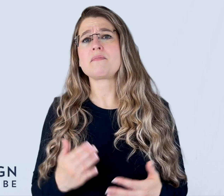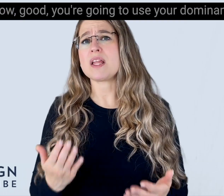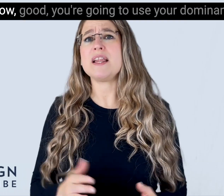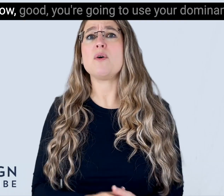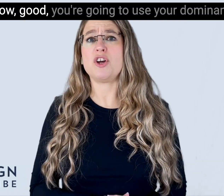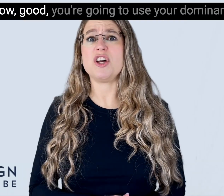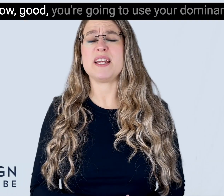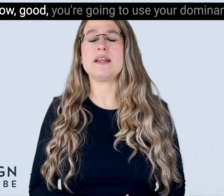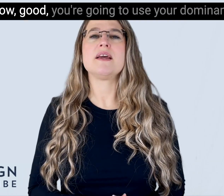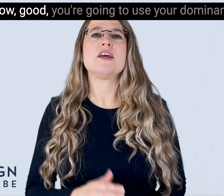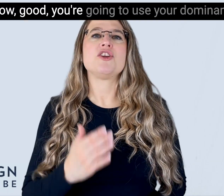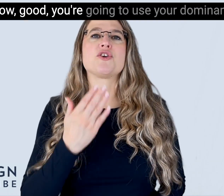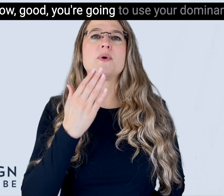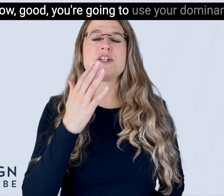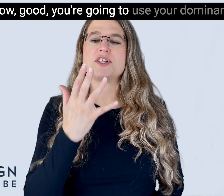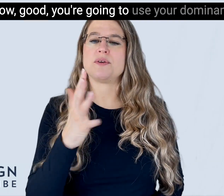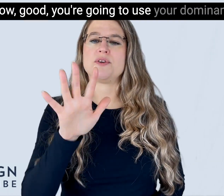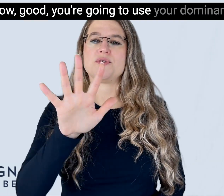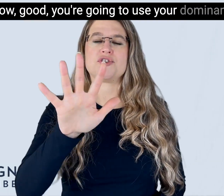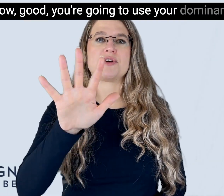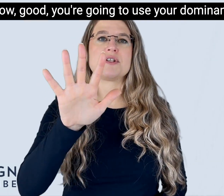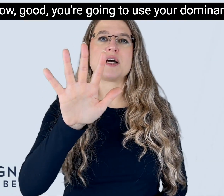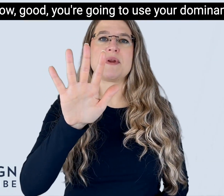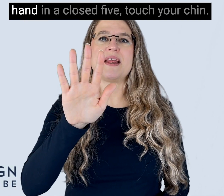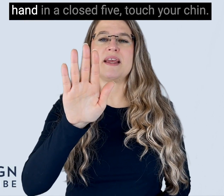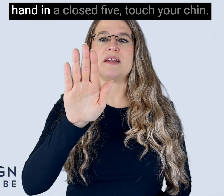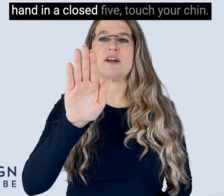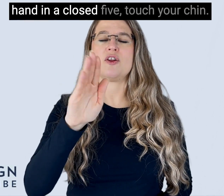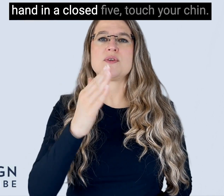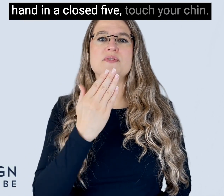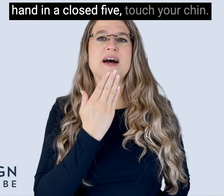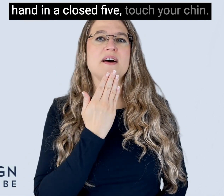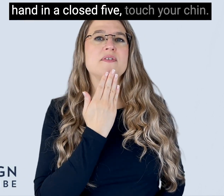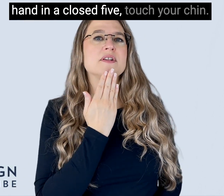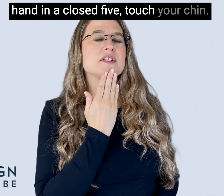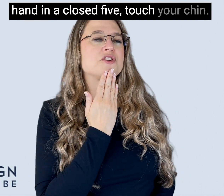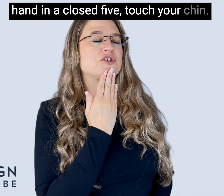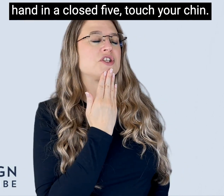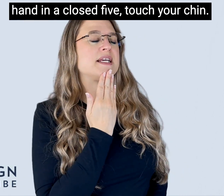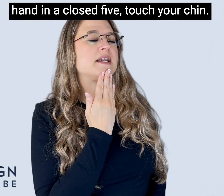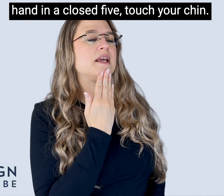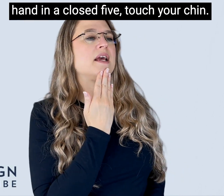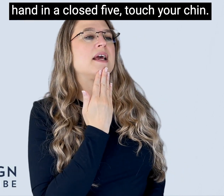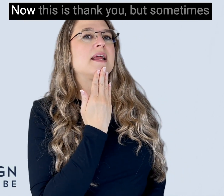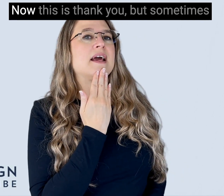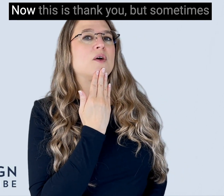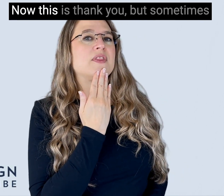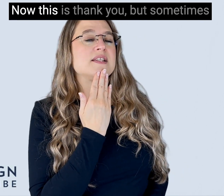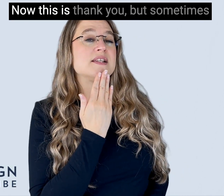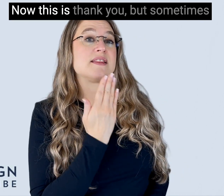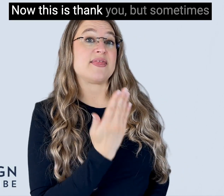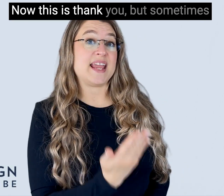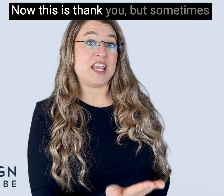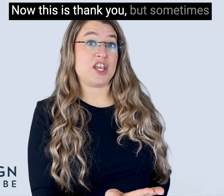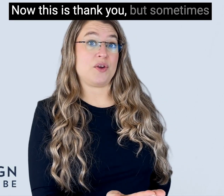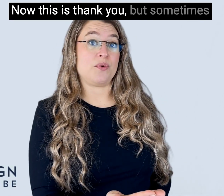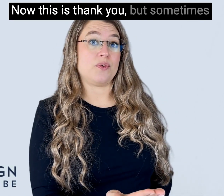Now good, you're going to use your dominant hand and a closed 5, touch your chin. Now this is thank you,